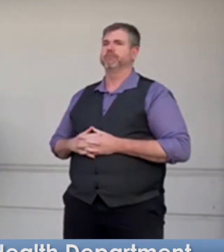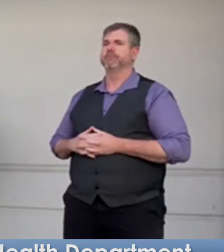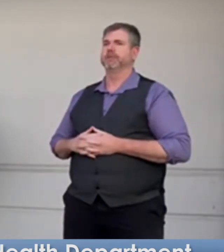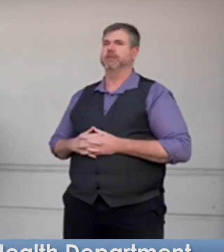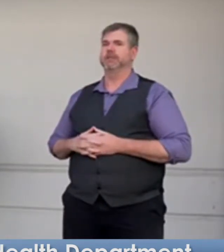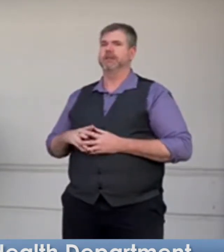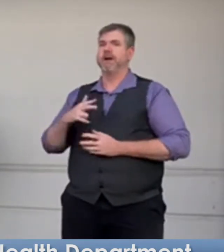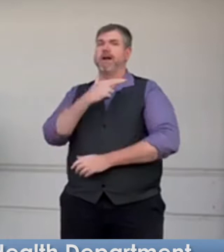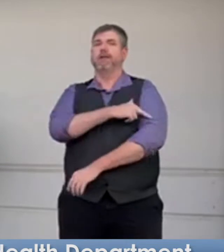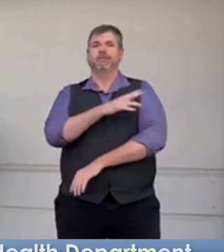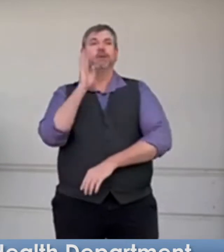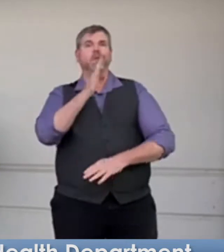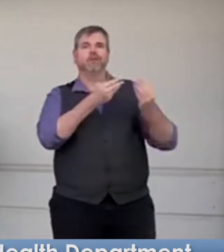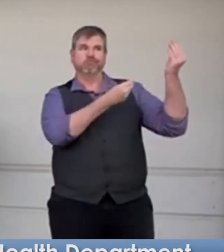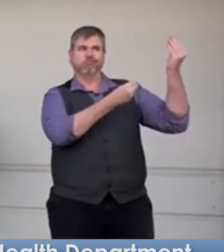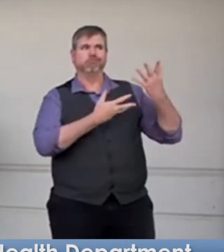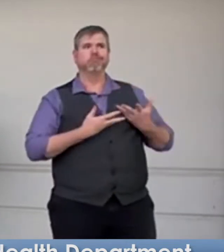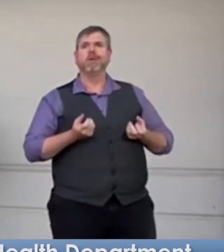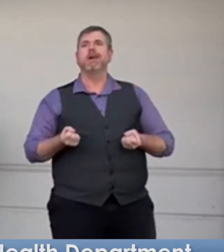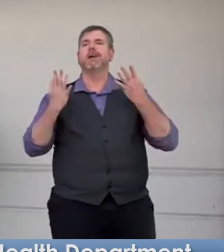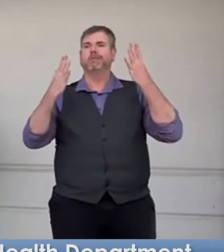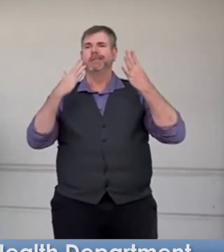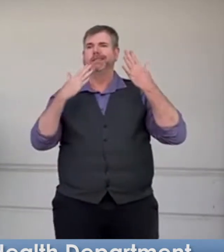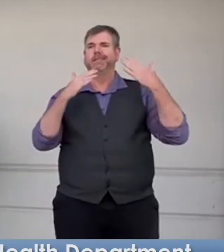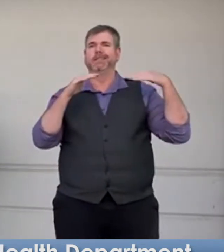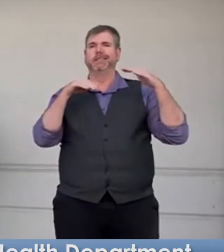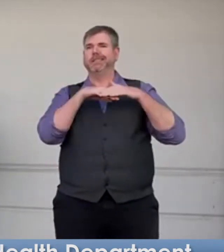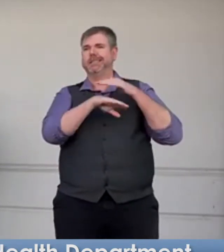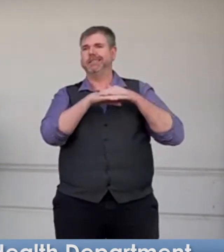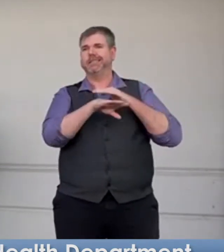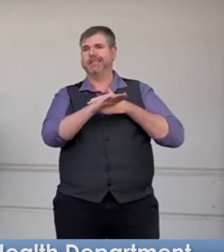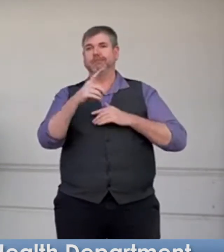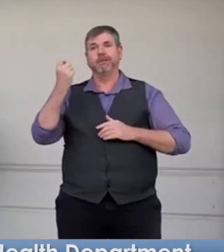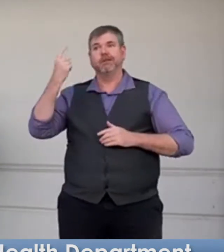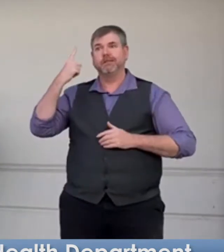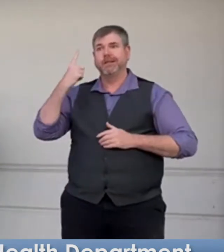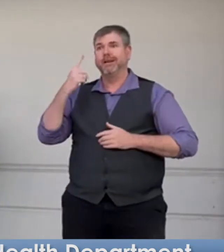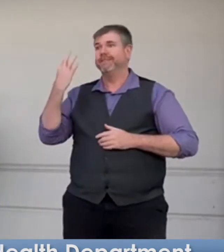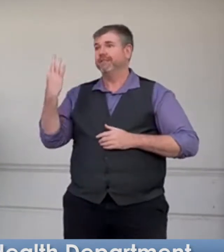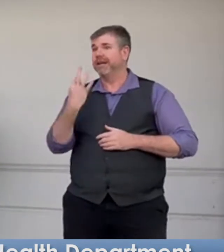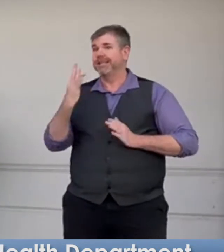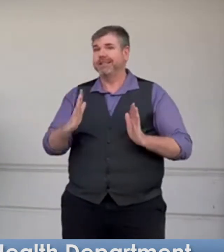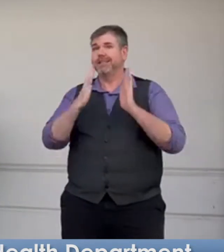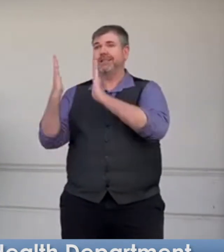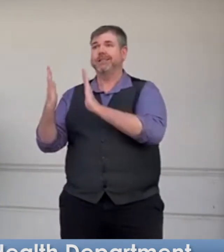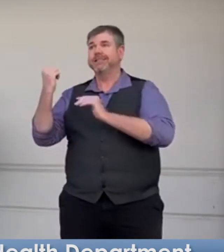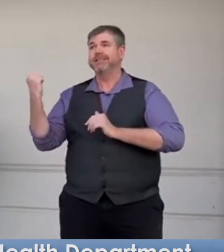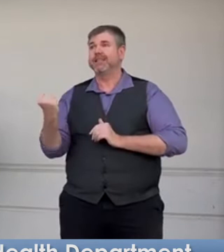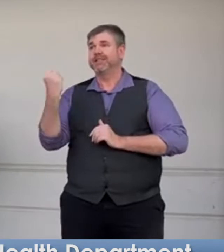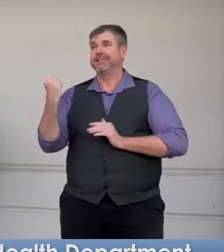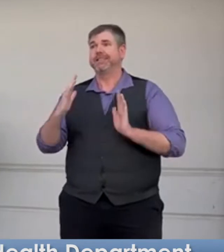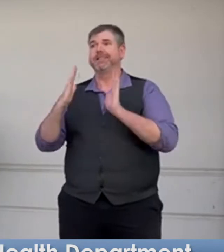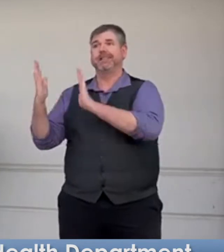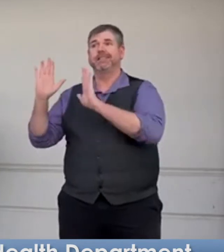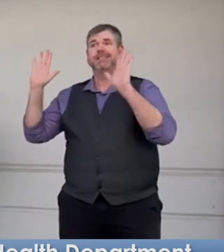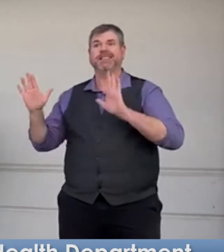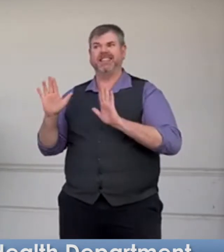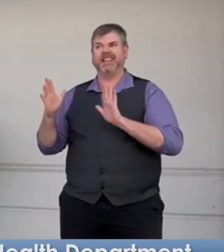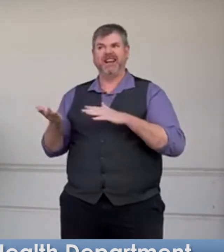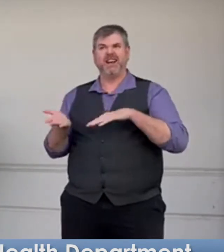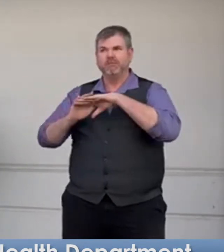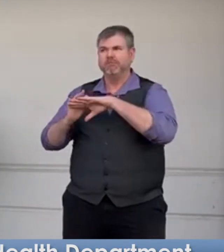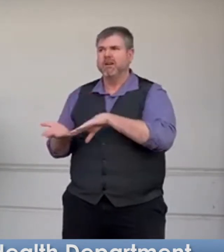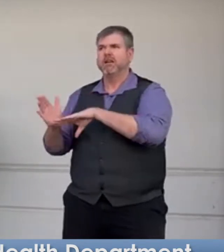higher each day. So this is a cause for concern. What I want to leave our community with is the